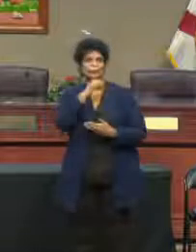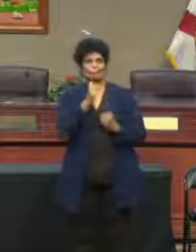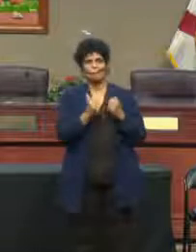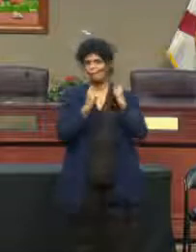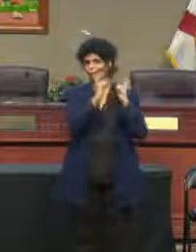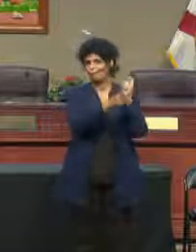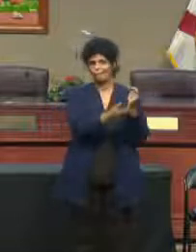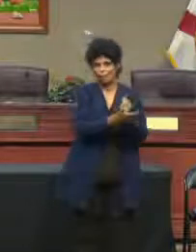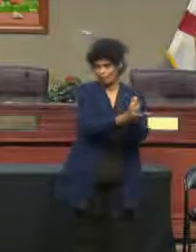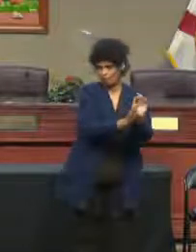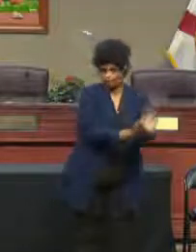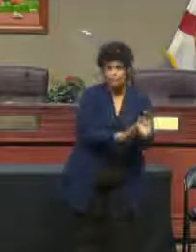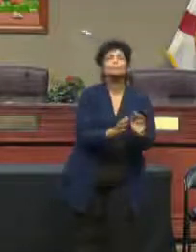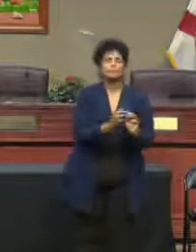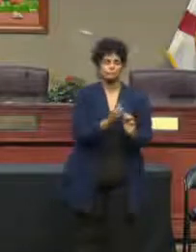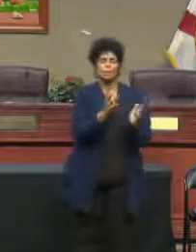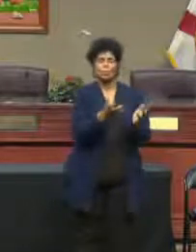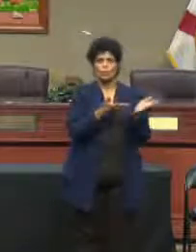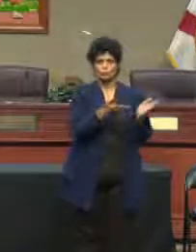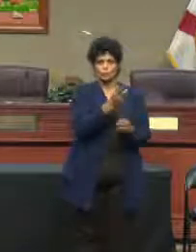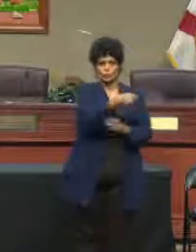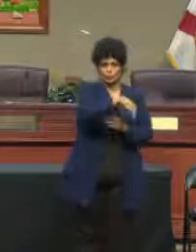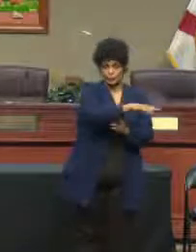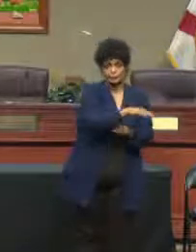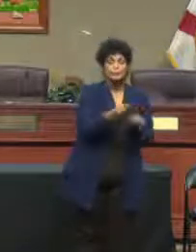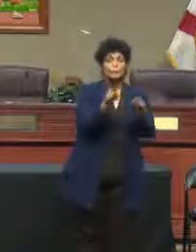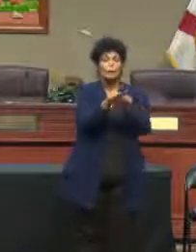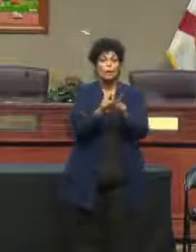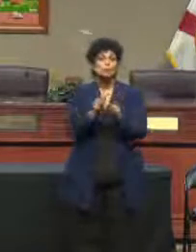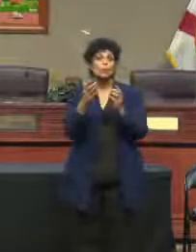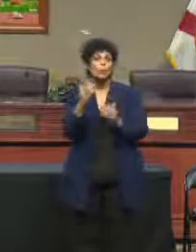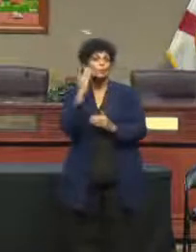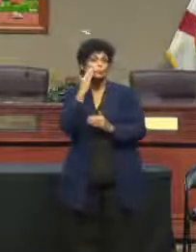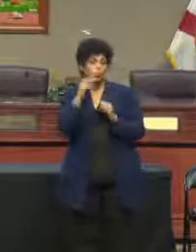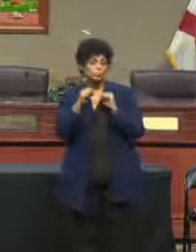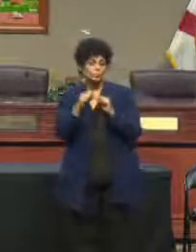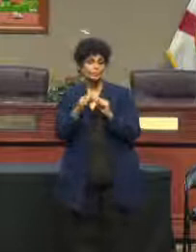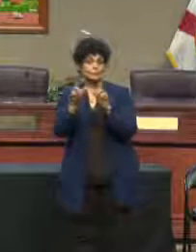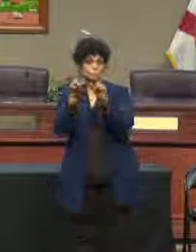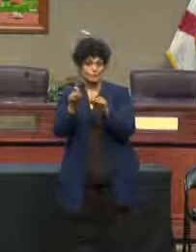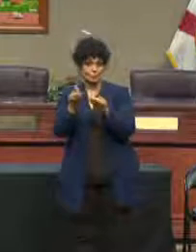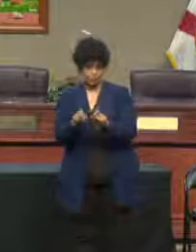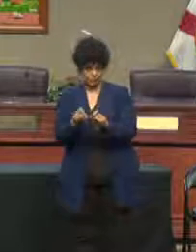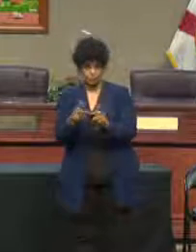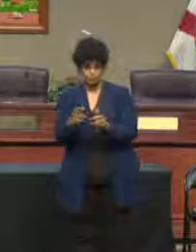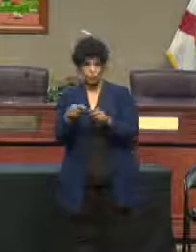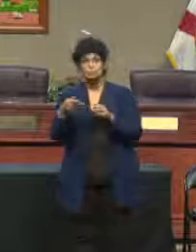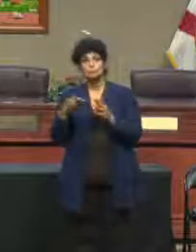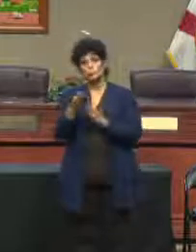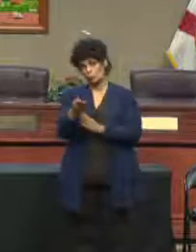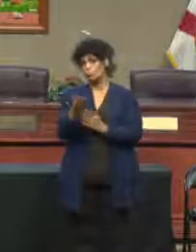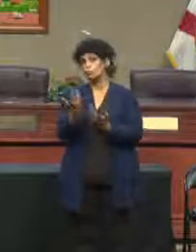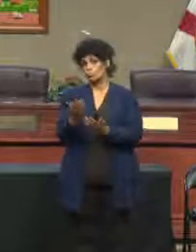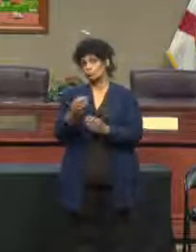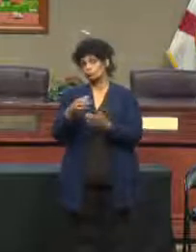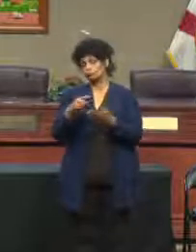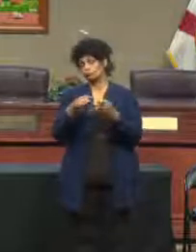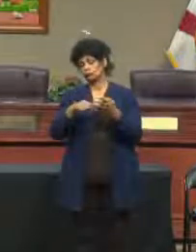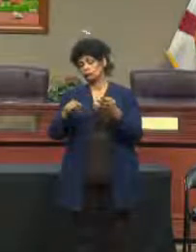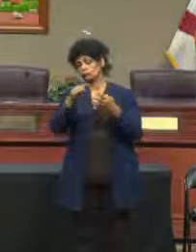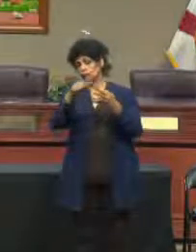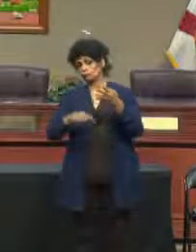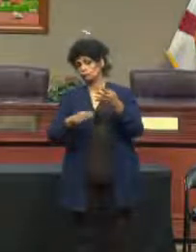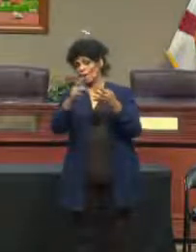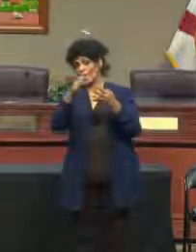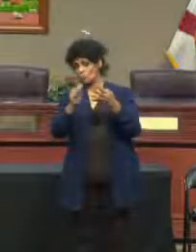testing at our health services testing site at Barnett Park through the end of April. The site is open 7